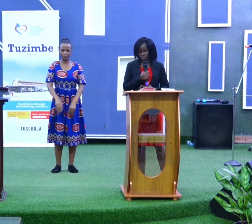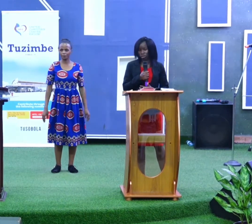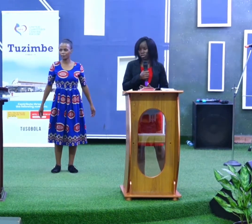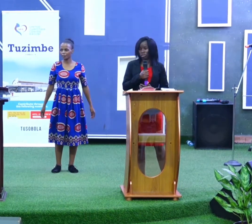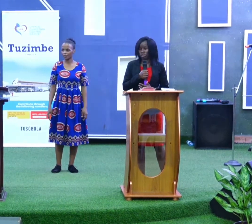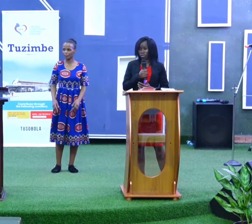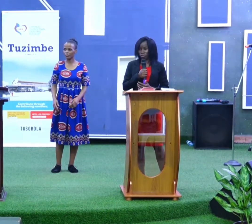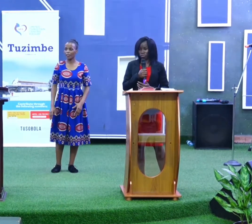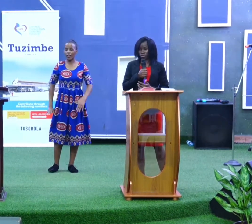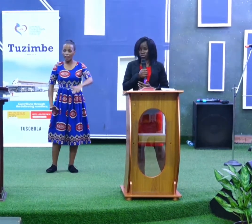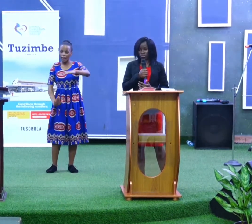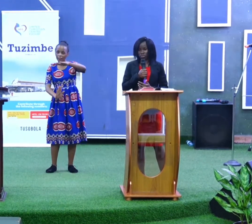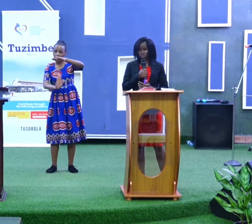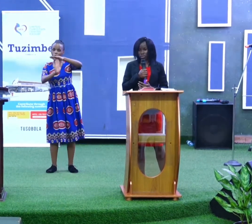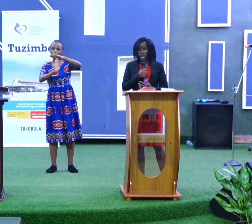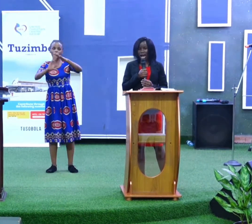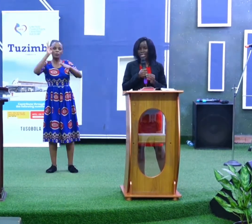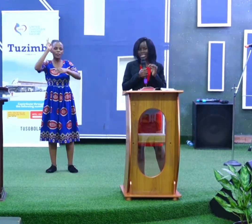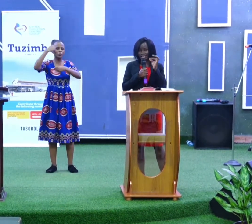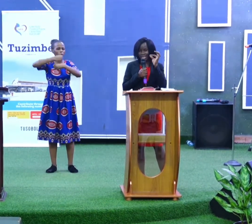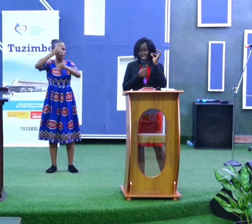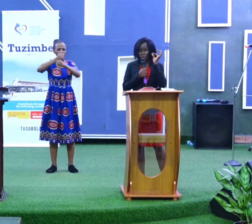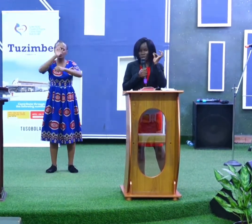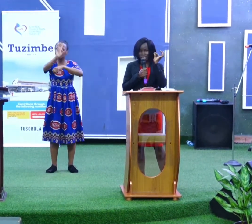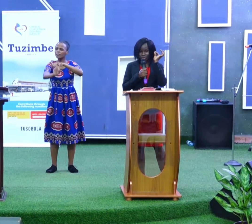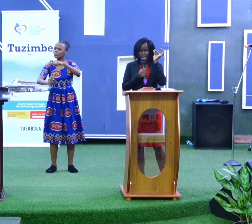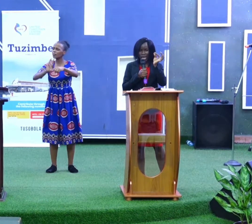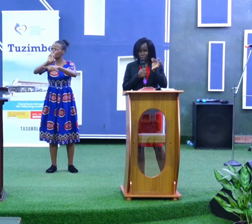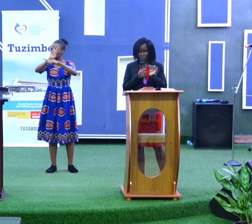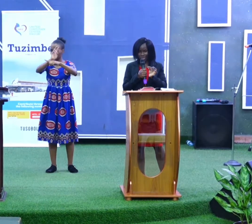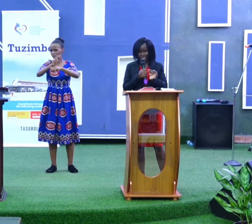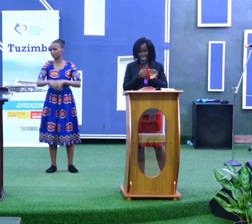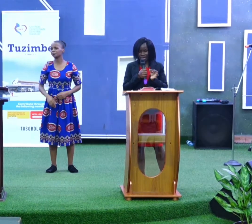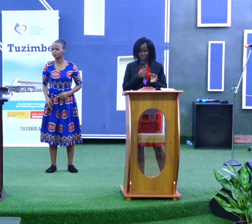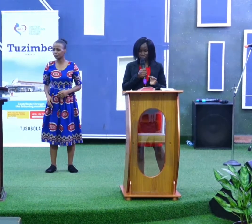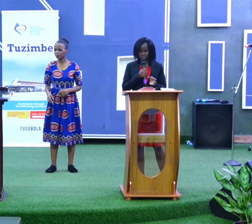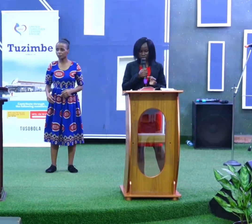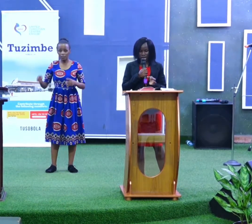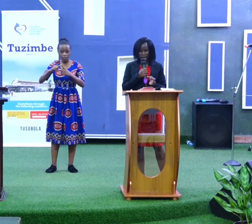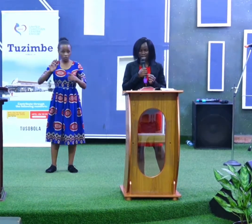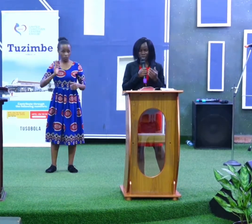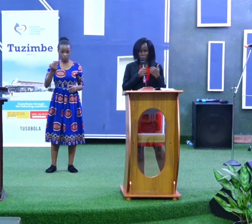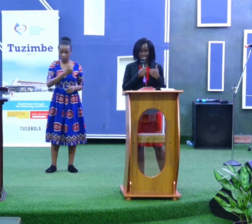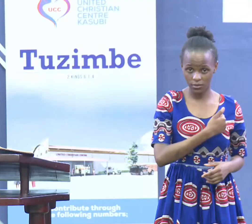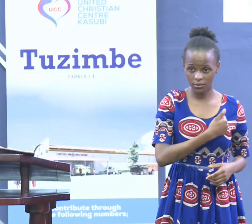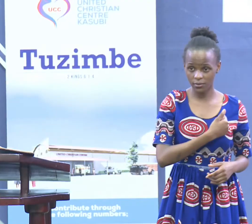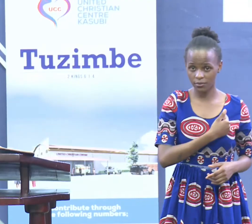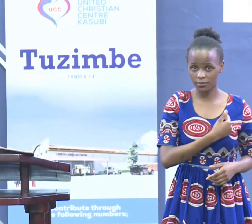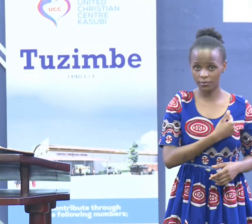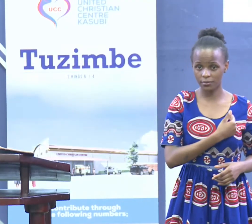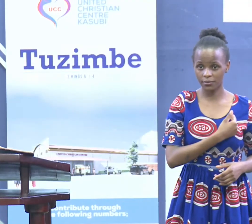exchange. Okuwanyisa okwali kukola obunabbi. An exchange that was making a prophecy. Erife. And to